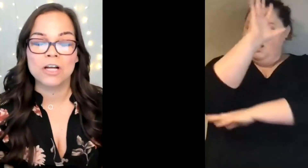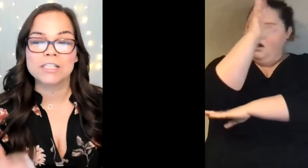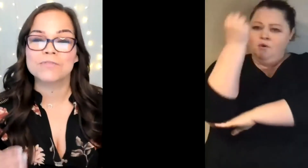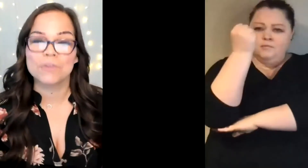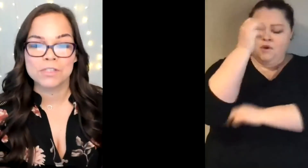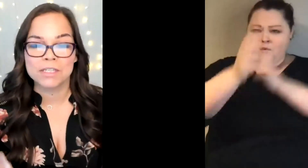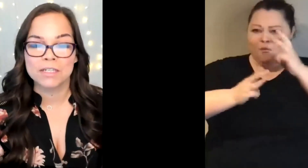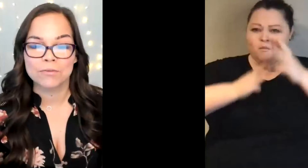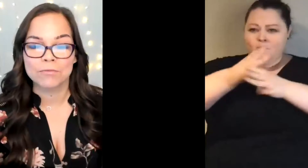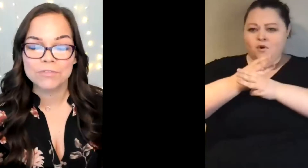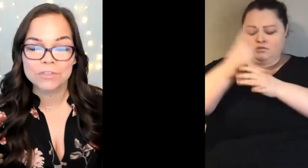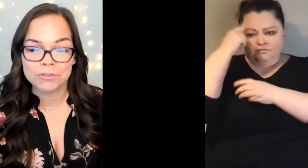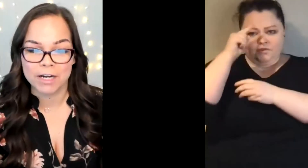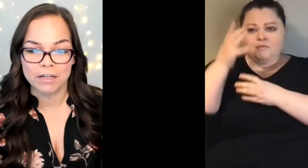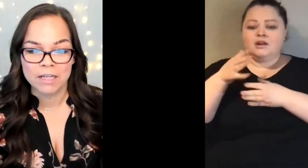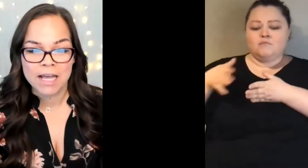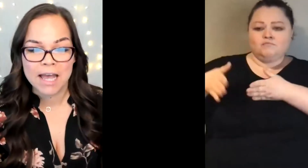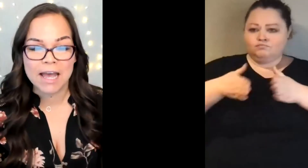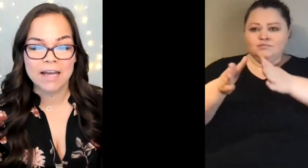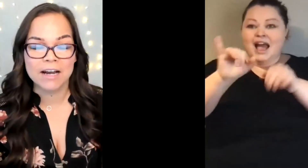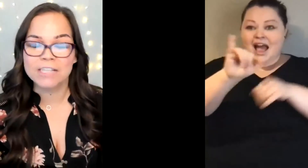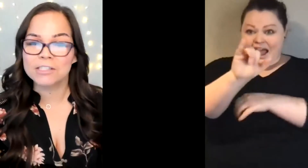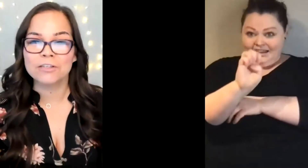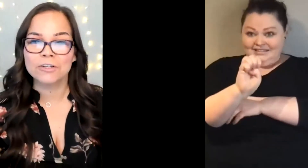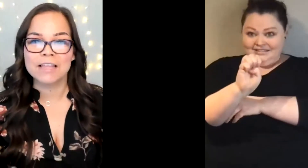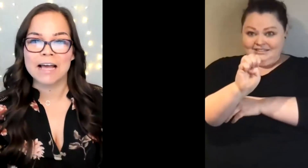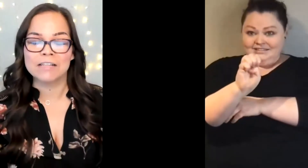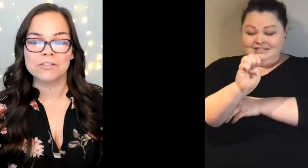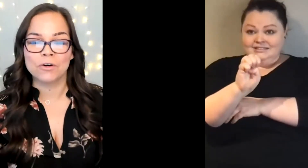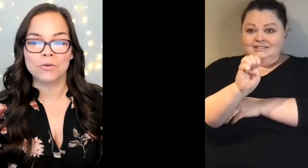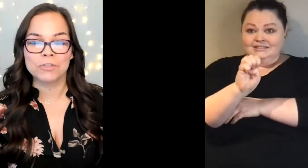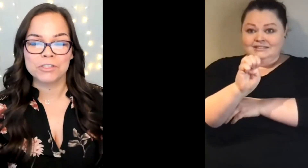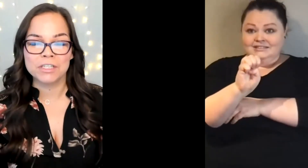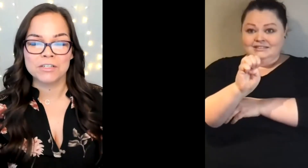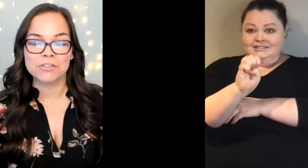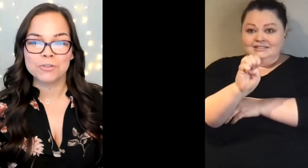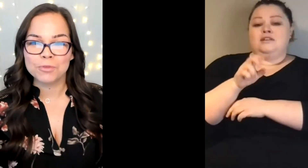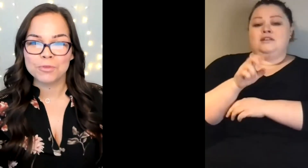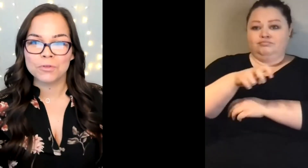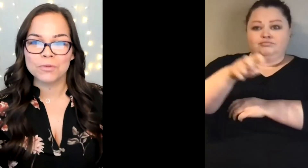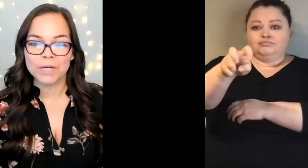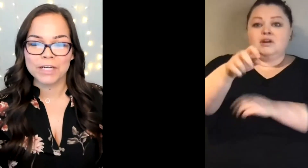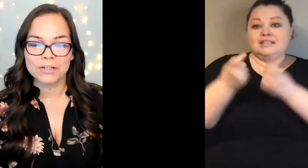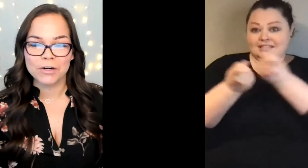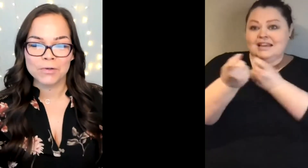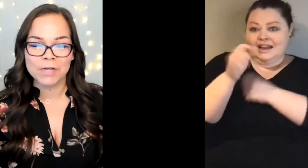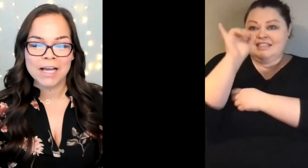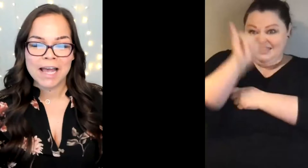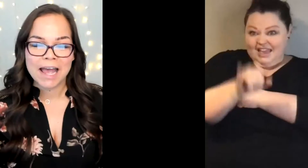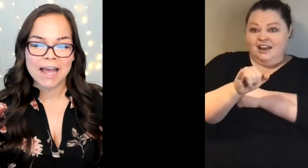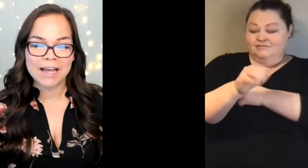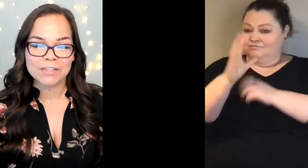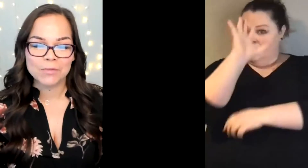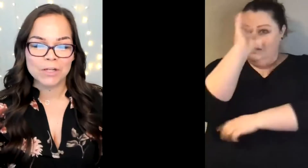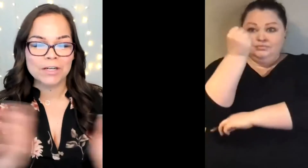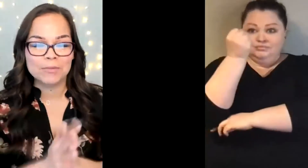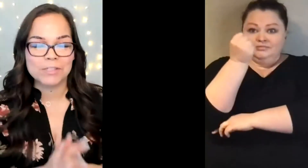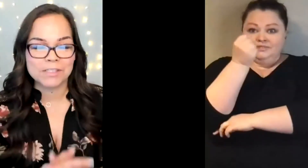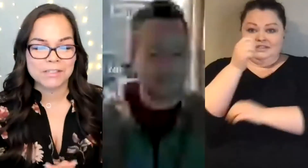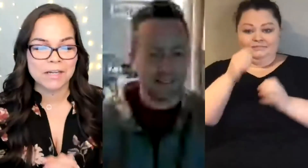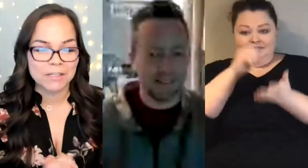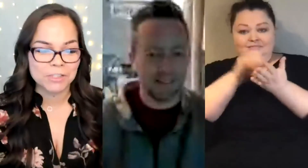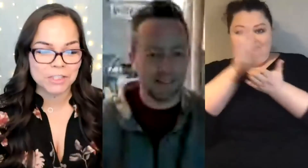world's longest frozen river trail. And I just learned that. So Christian is super cool. Way to go. And